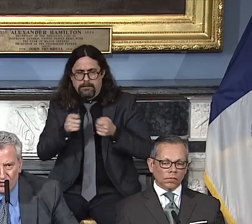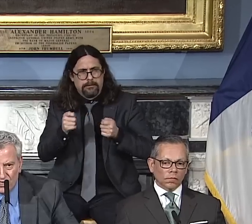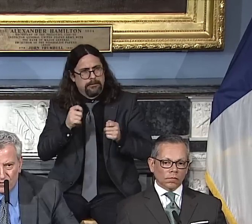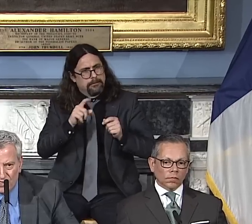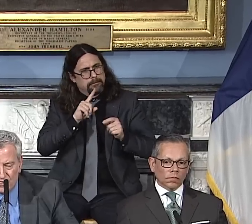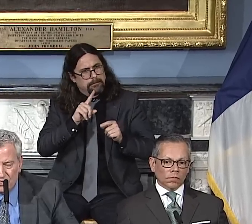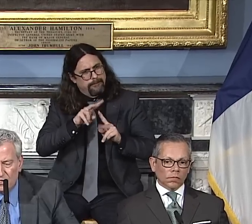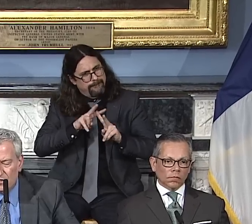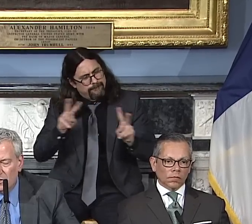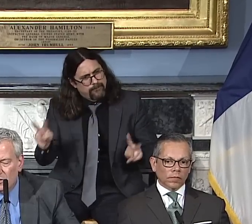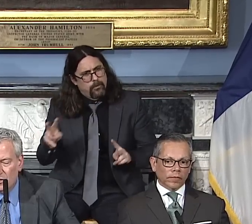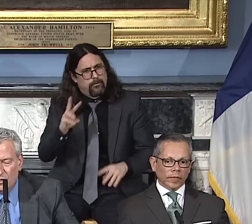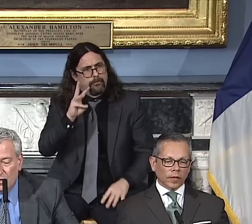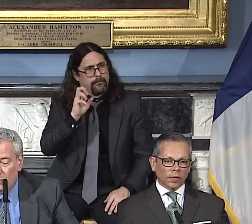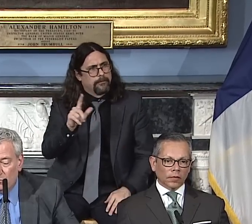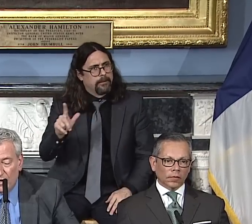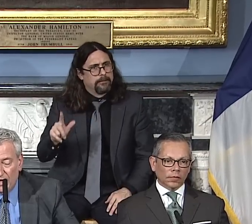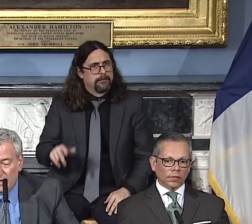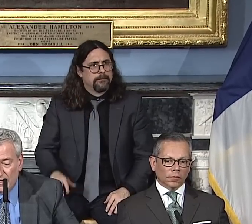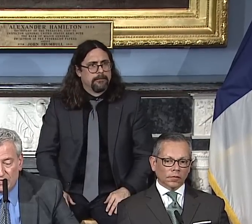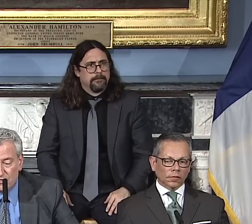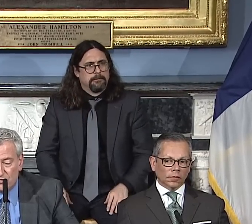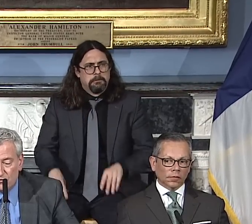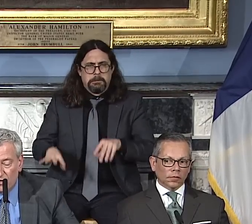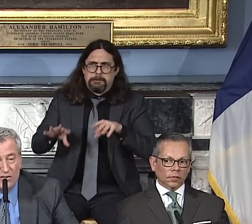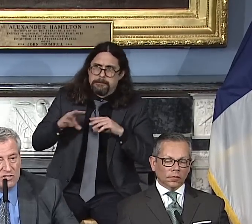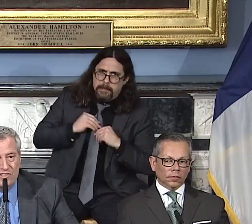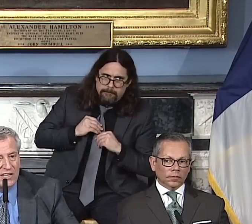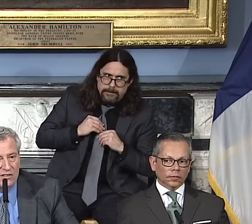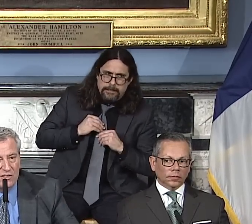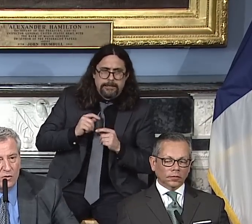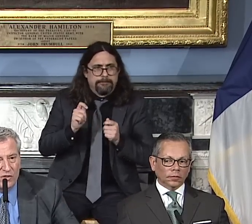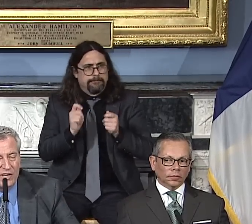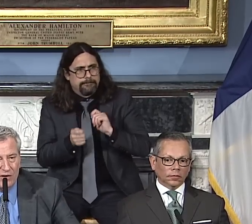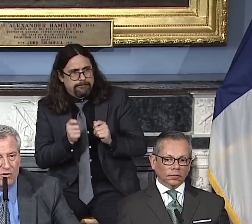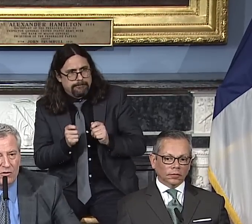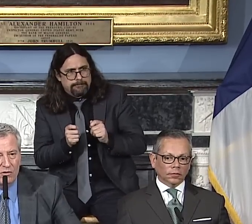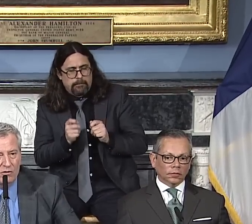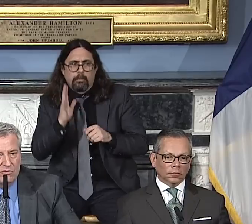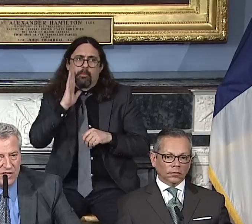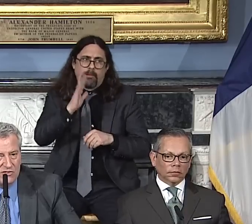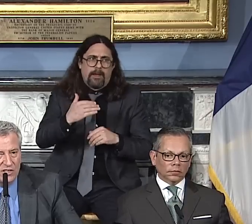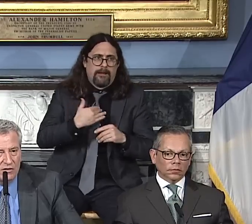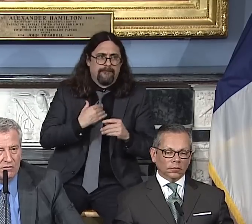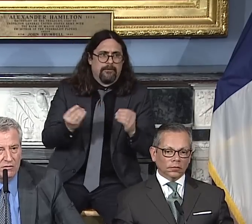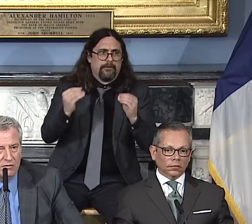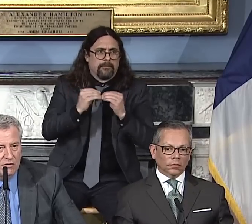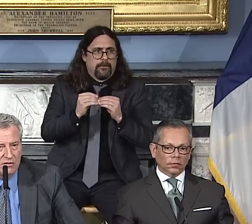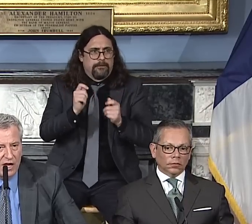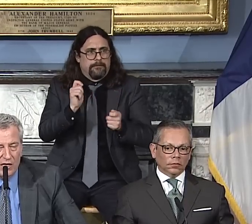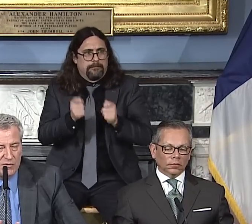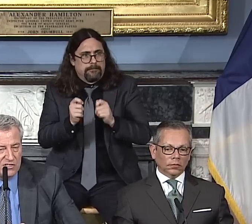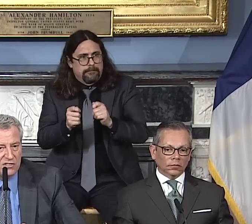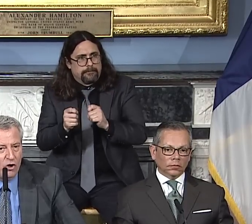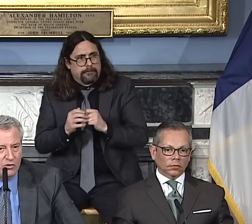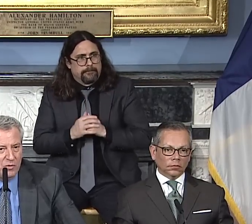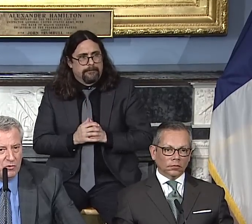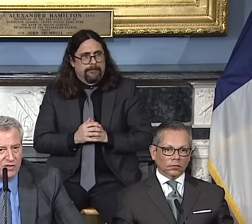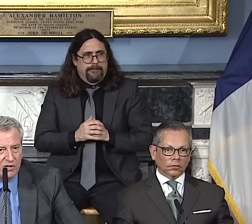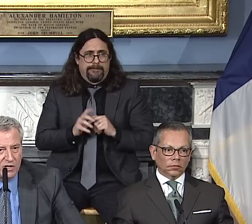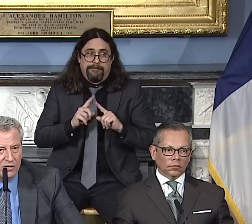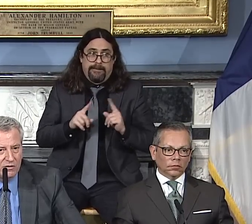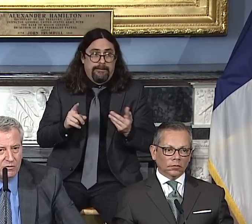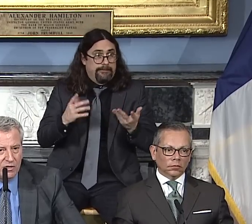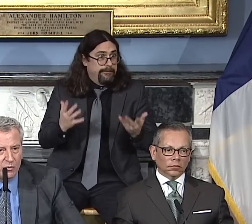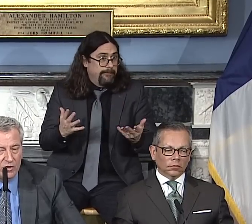lot more adjustments. But it is the strangest thing to deal with an ever-changing, it's the ultimate